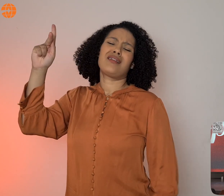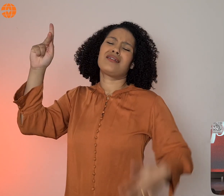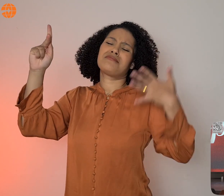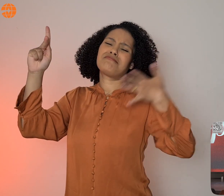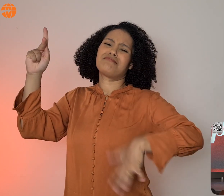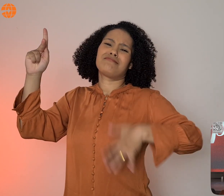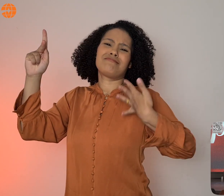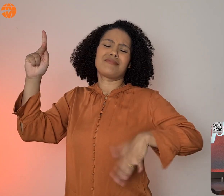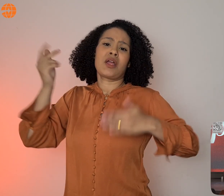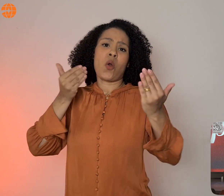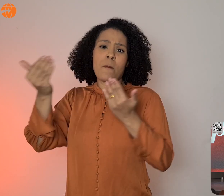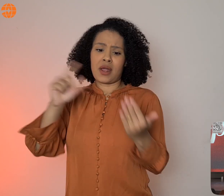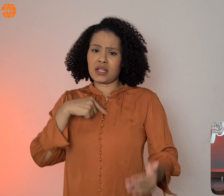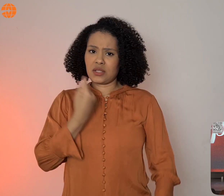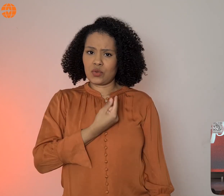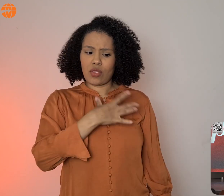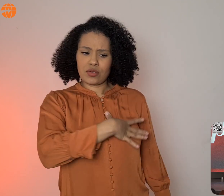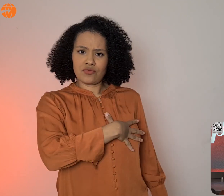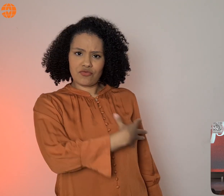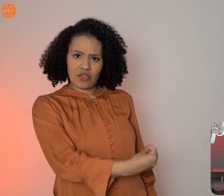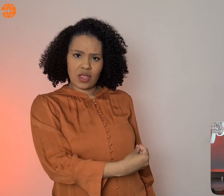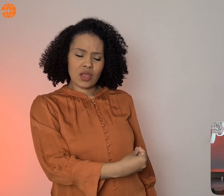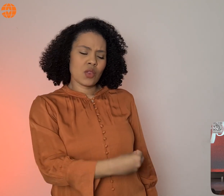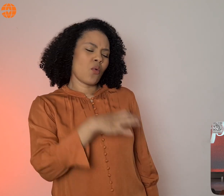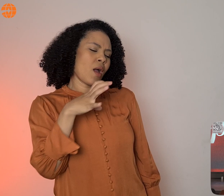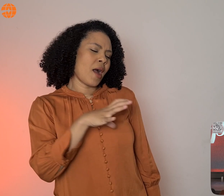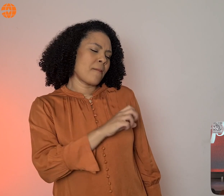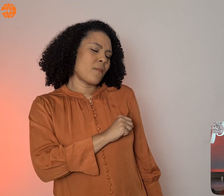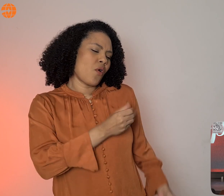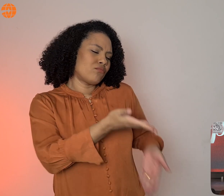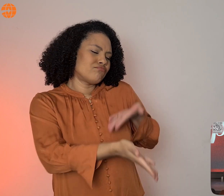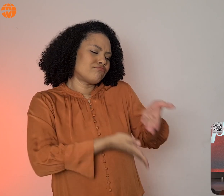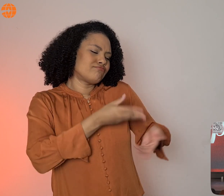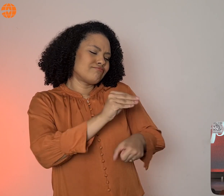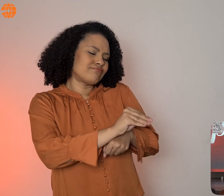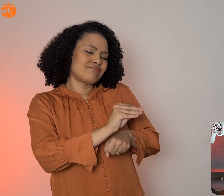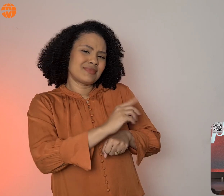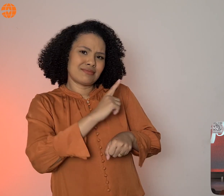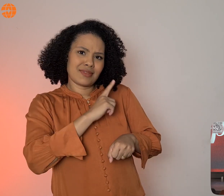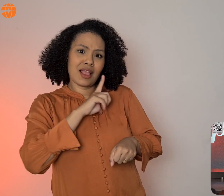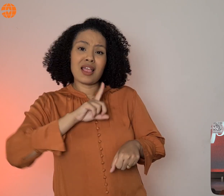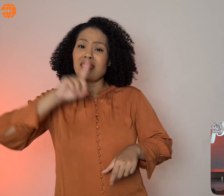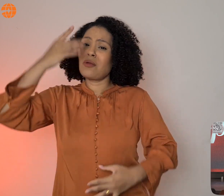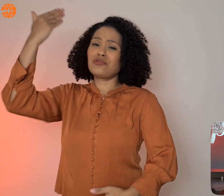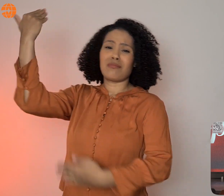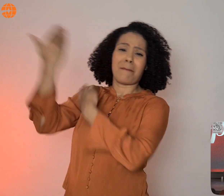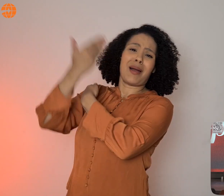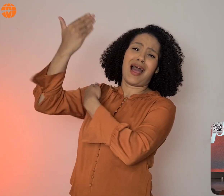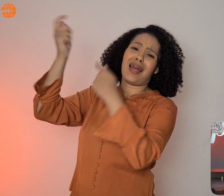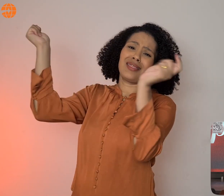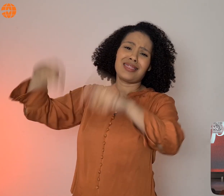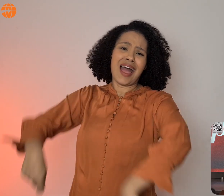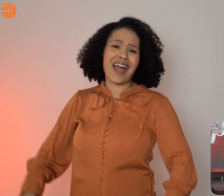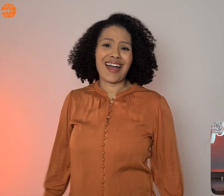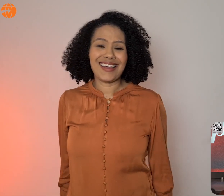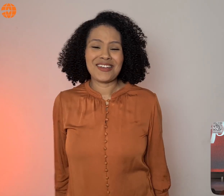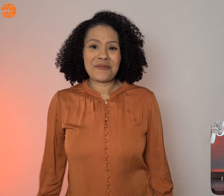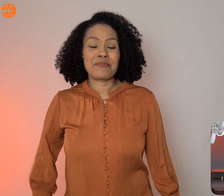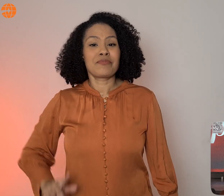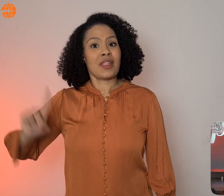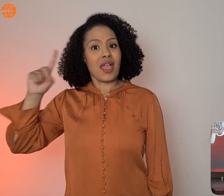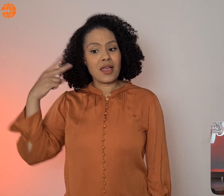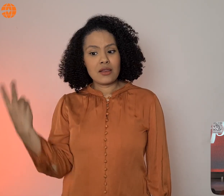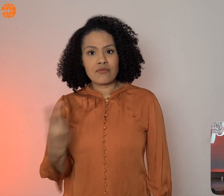amor dele é muito maior do que o nosso amor que nós temos pelos nossos próprios filhos. He values my pitiful life with everlasting covenant love.